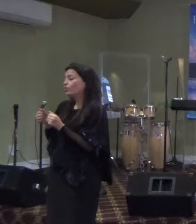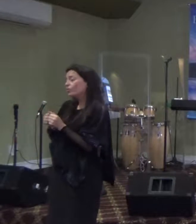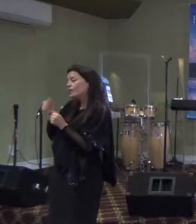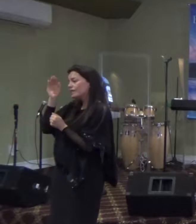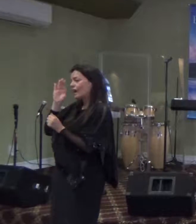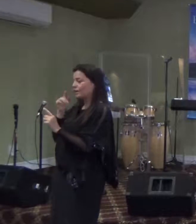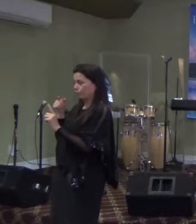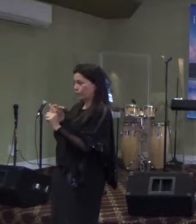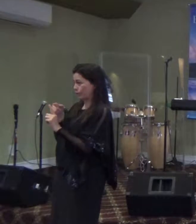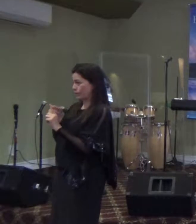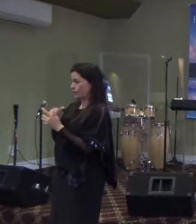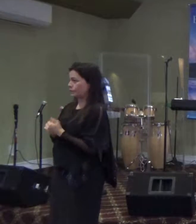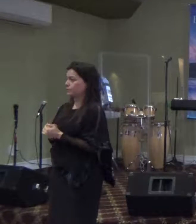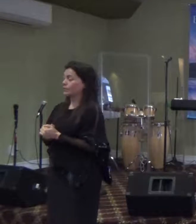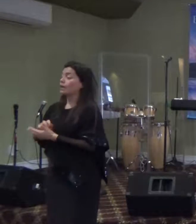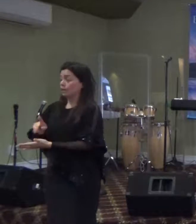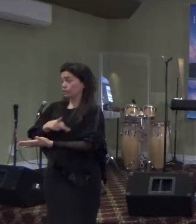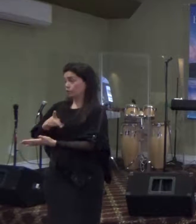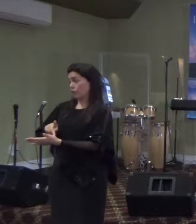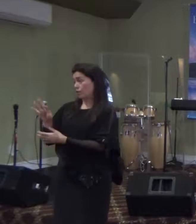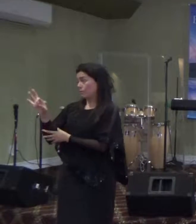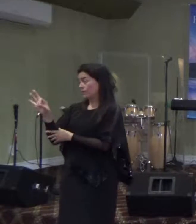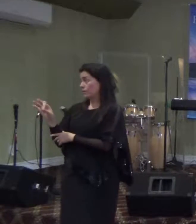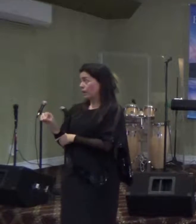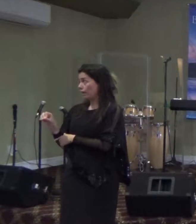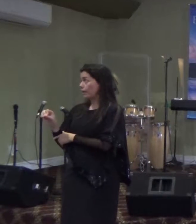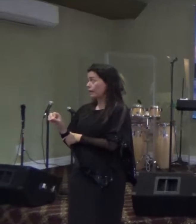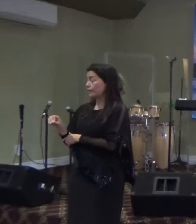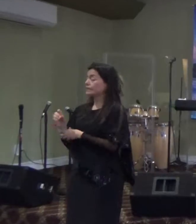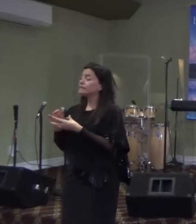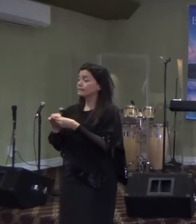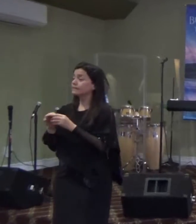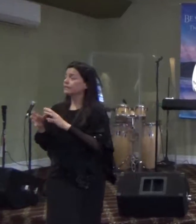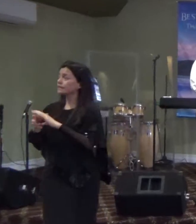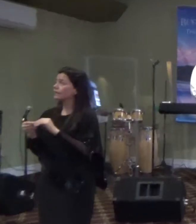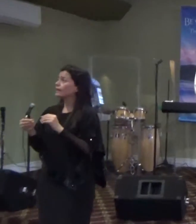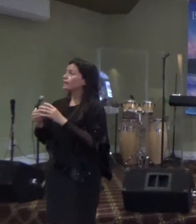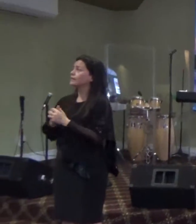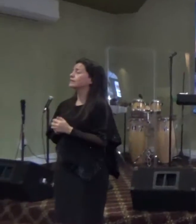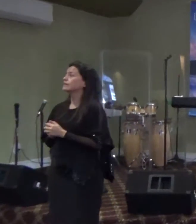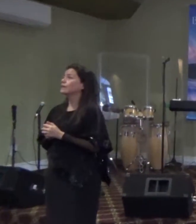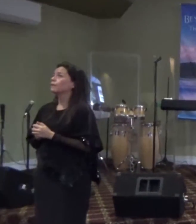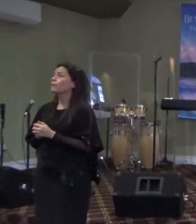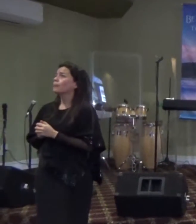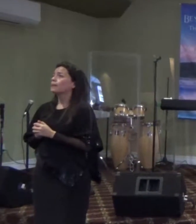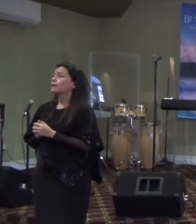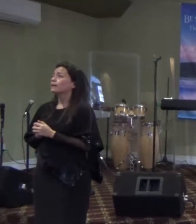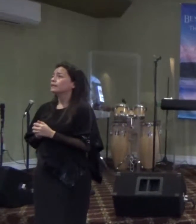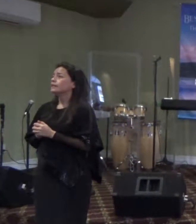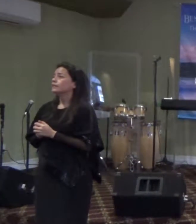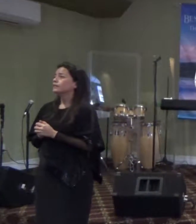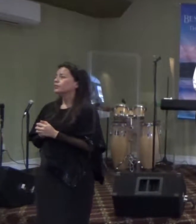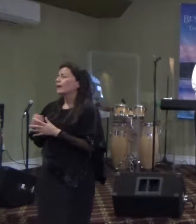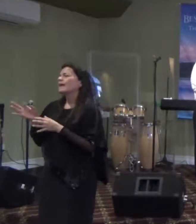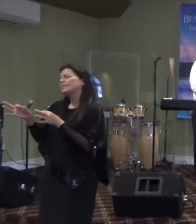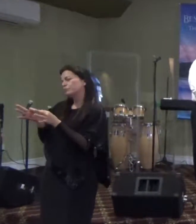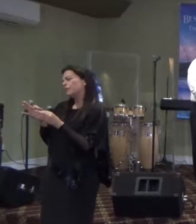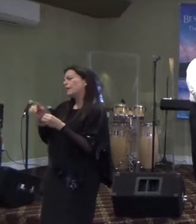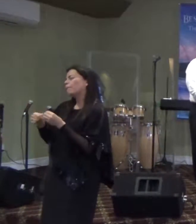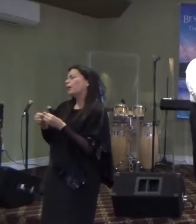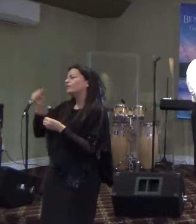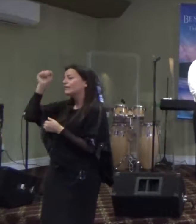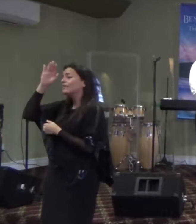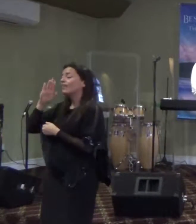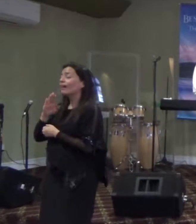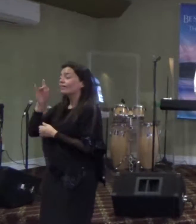el Salmo 90, Psalm 90 says, donde se habla de la eternidad de Dios, where it speaks the eternity of